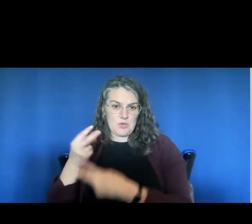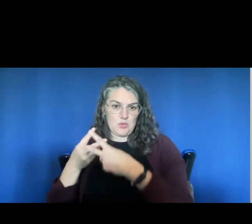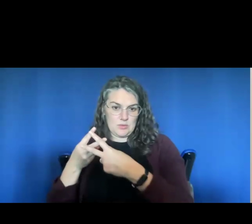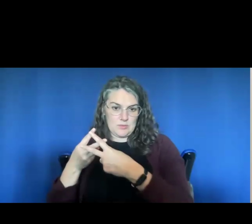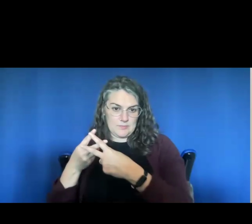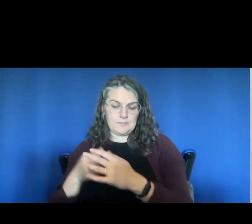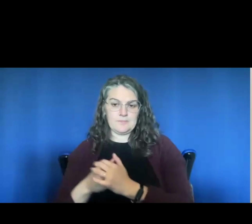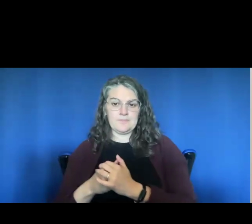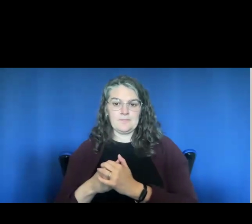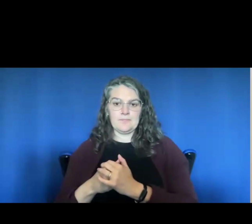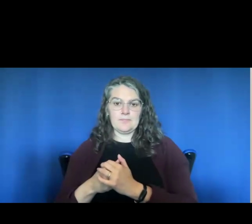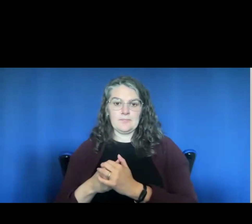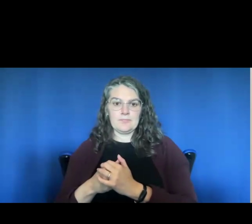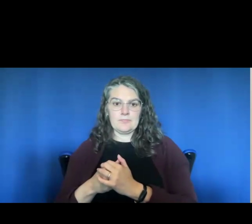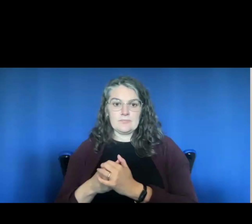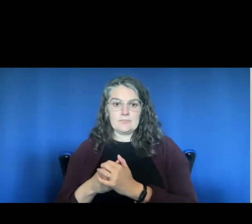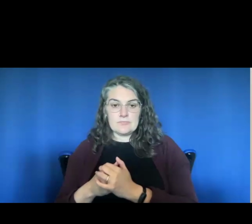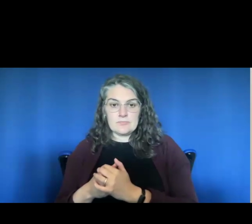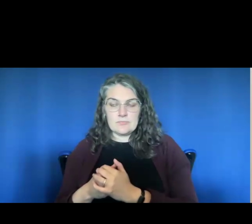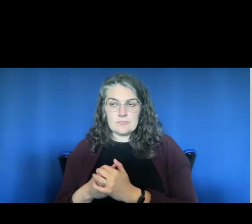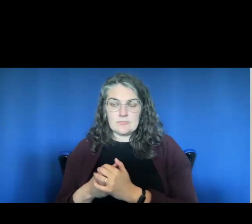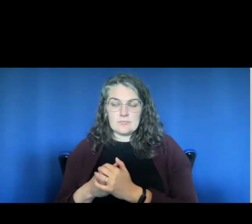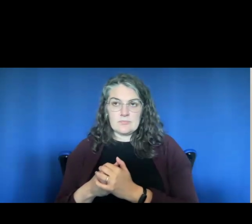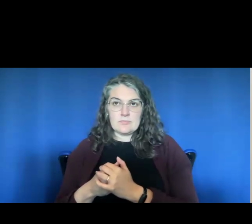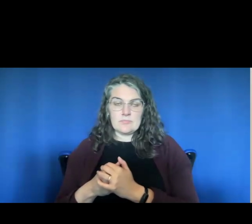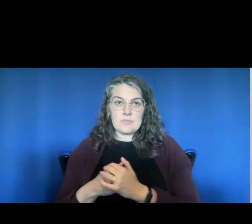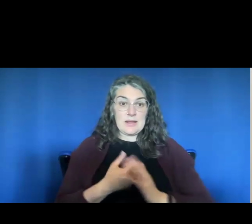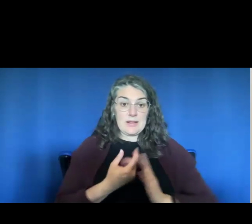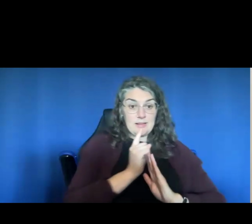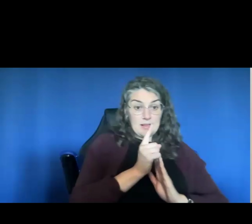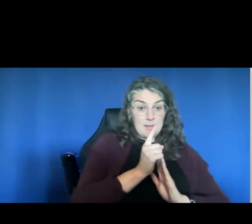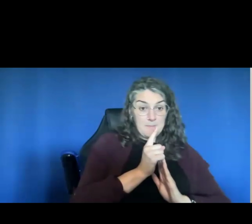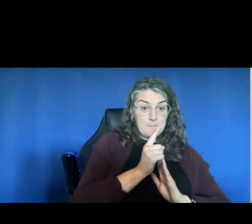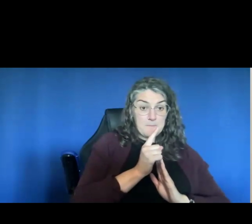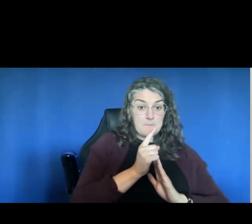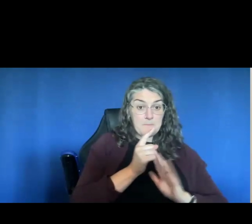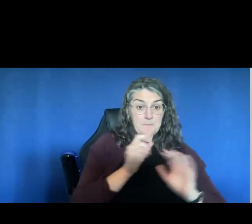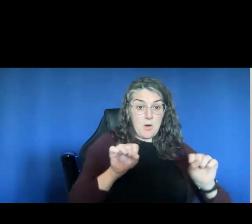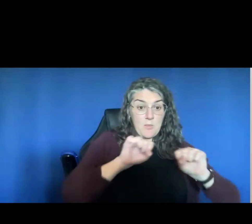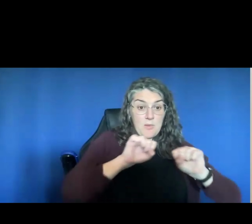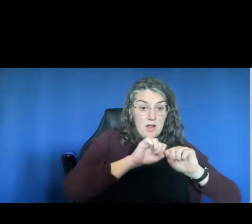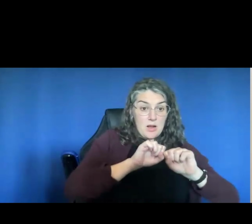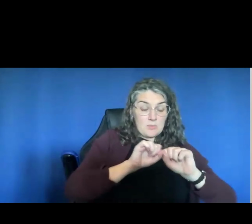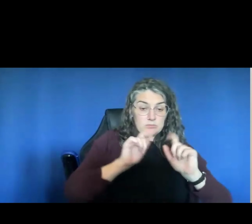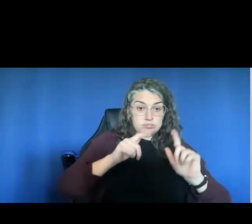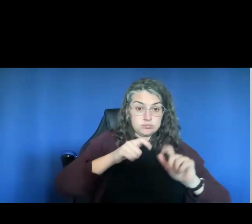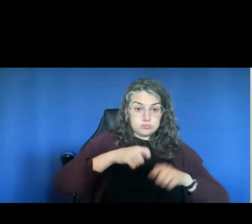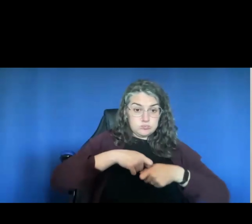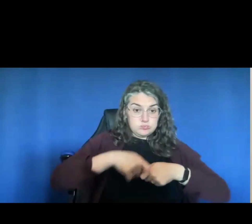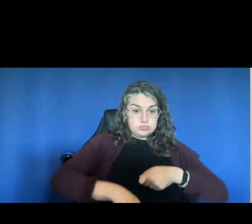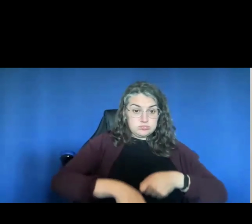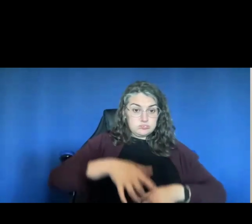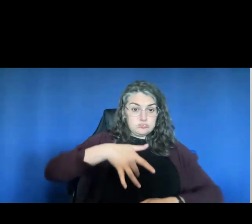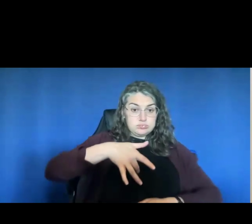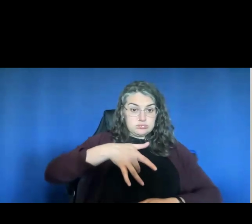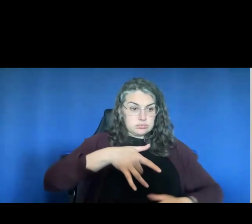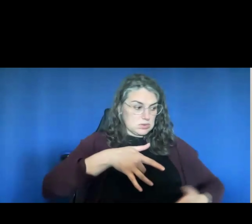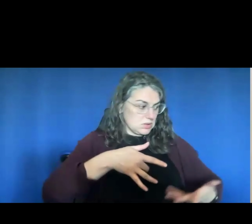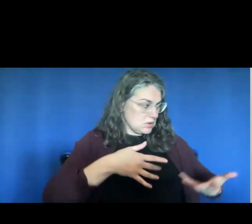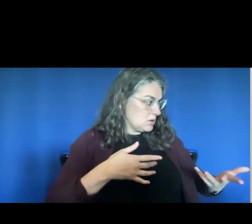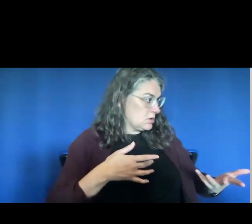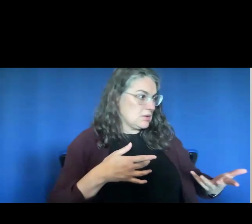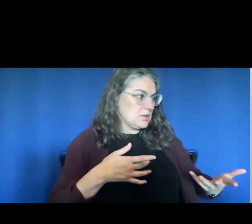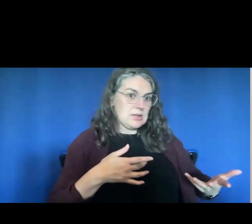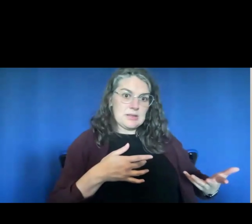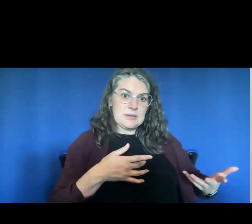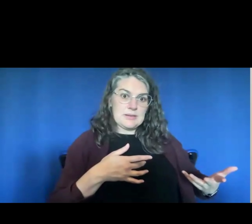I panicked as fear flooded my body. I had never crossed this boundary before, and I didn't want to